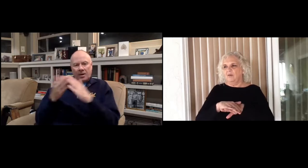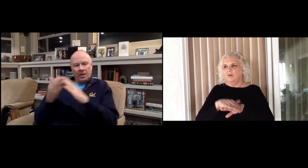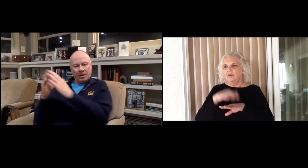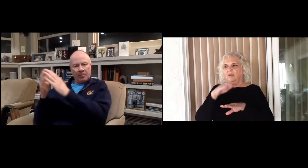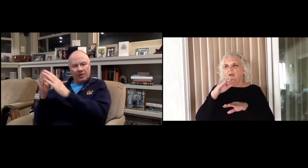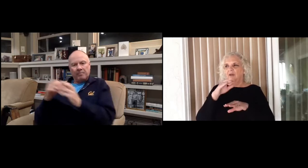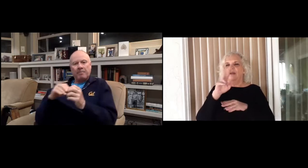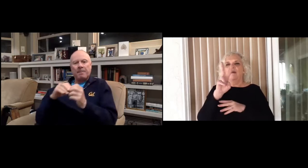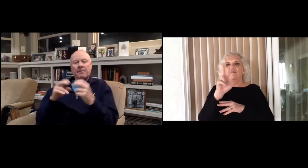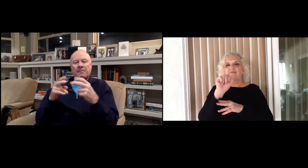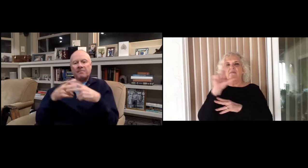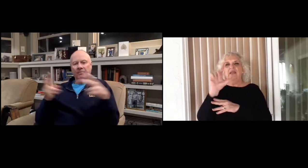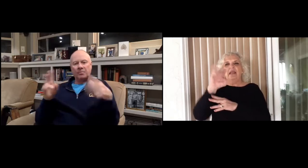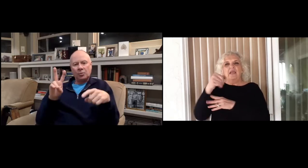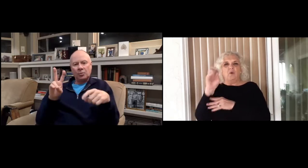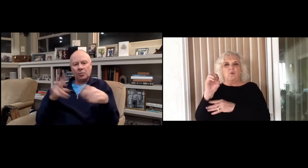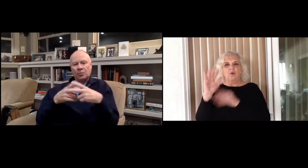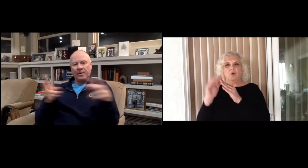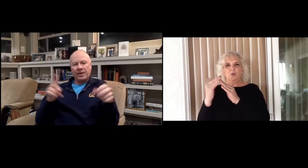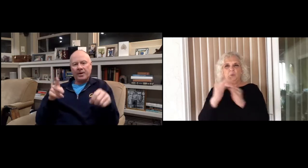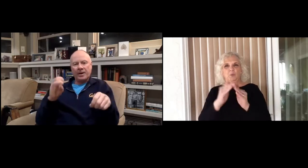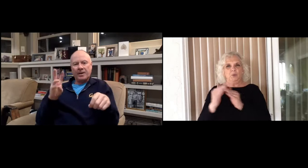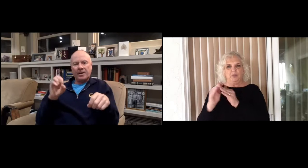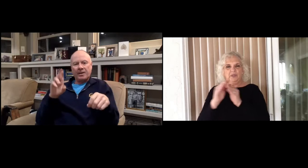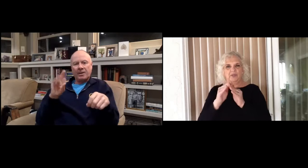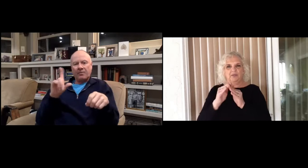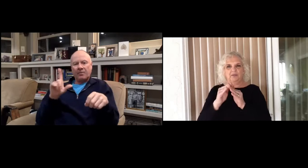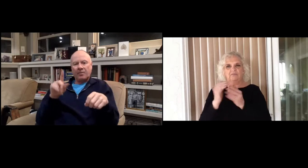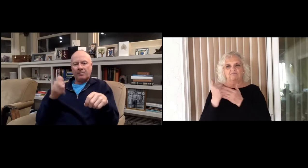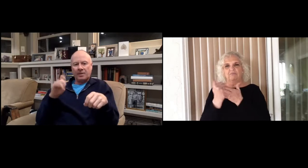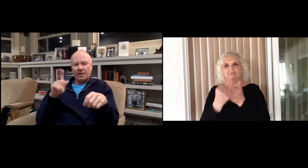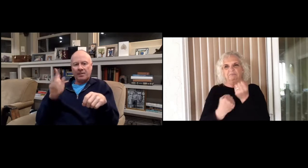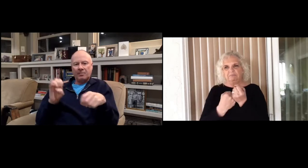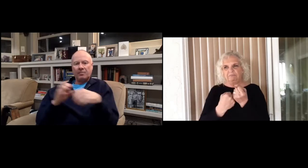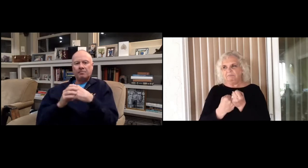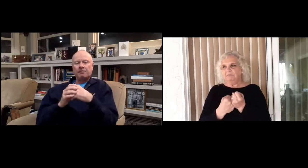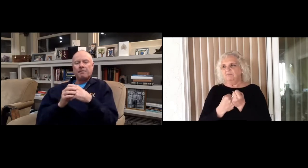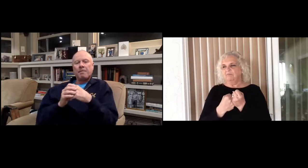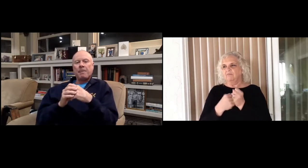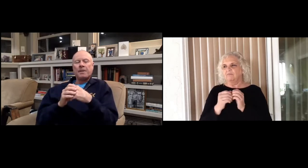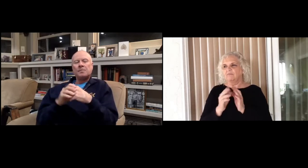Vallejo community. Two very powerful people.